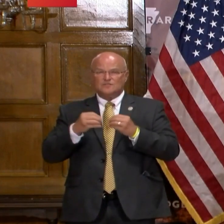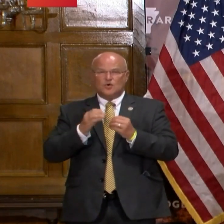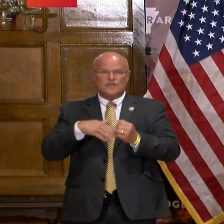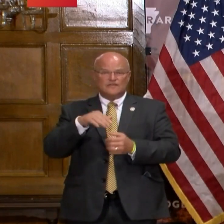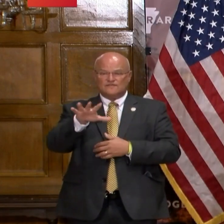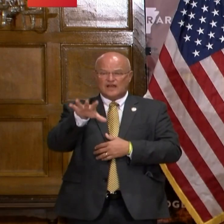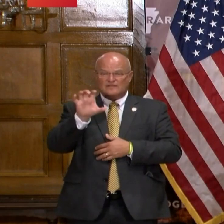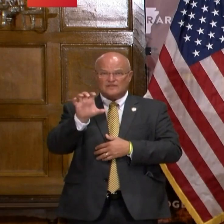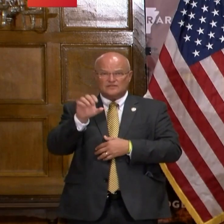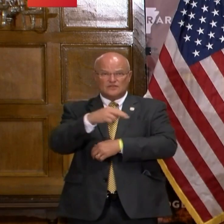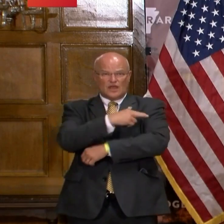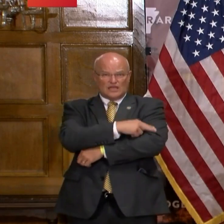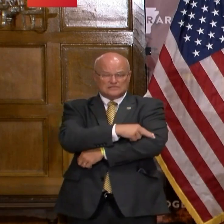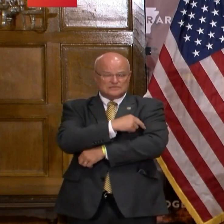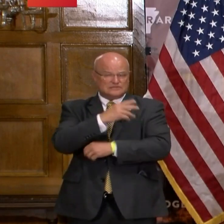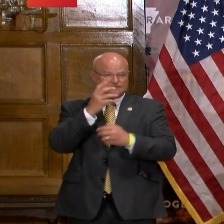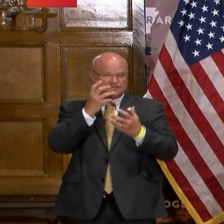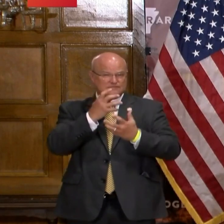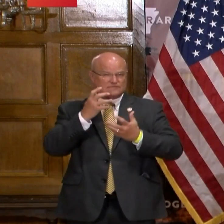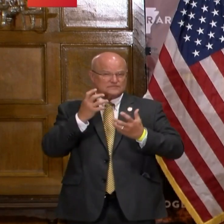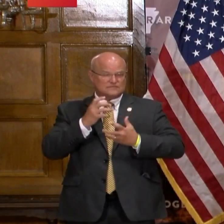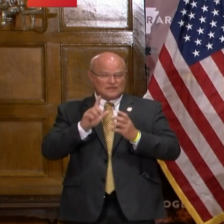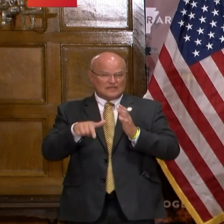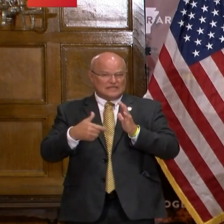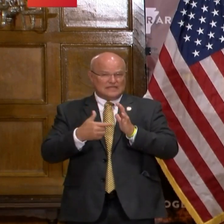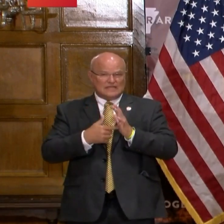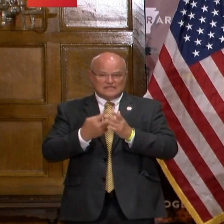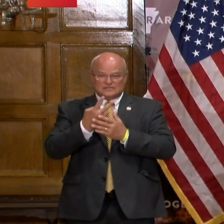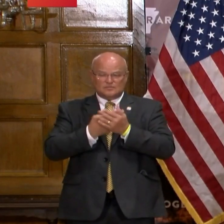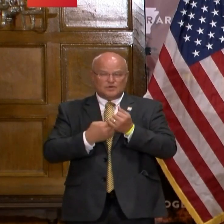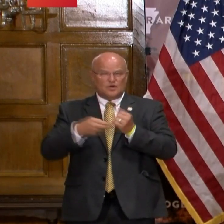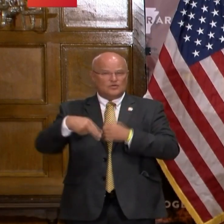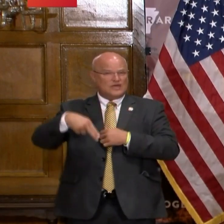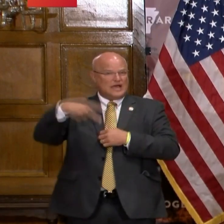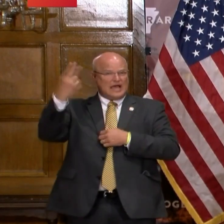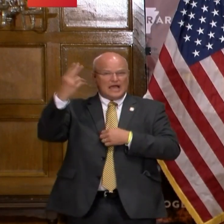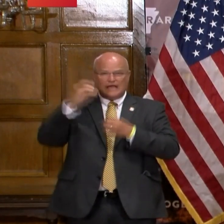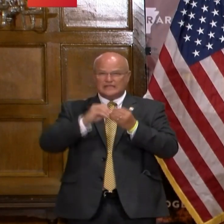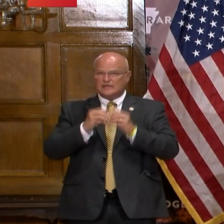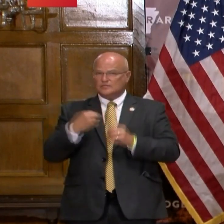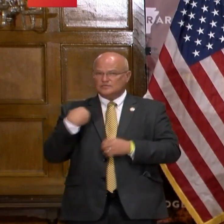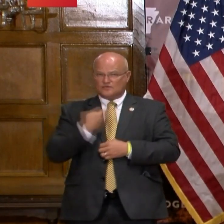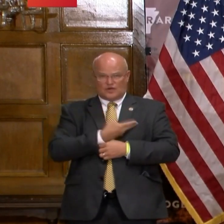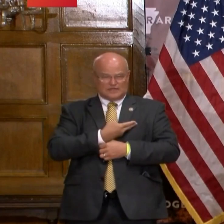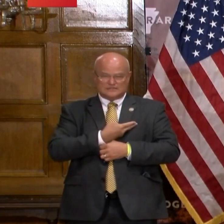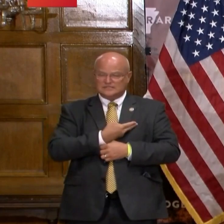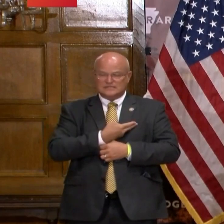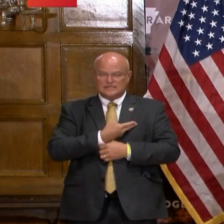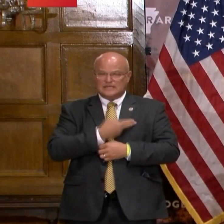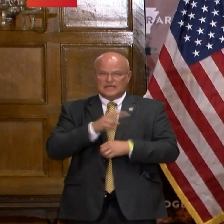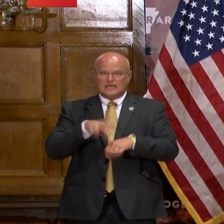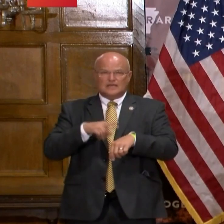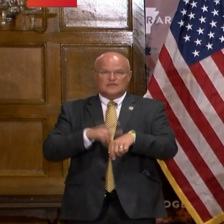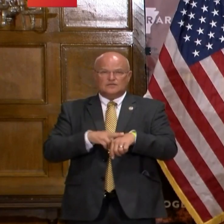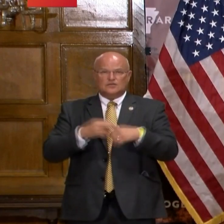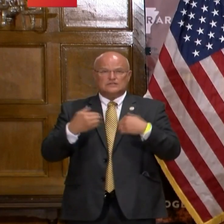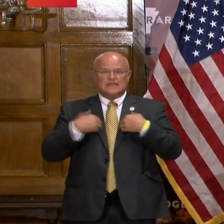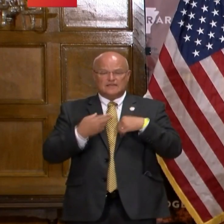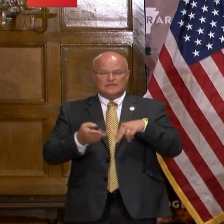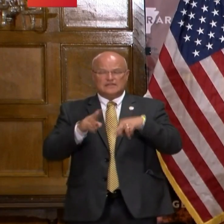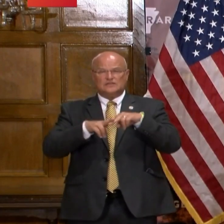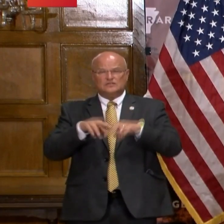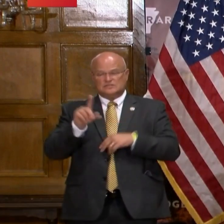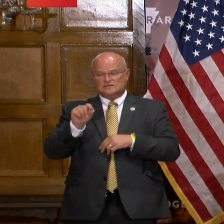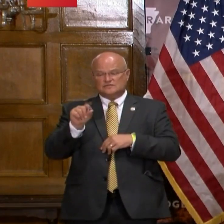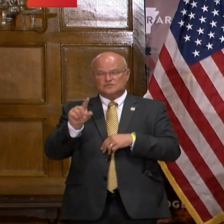in our current hospitalizations, these are both high water numbers for us. And of course, having an increase